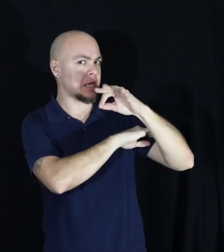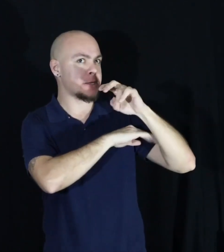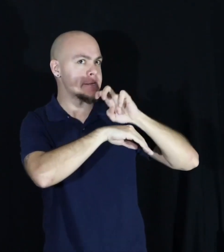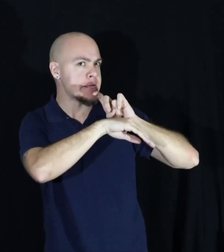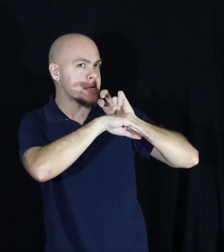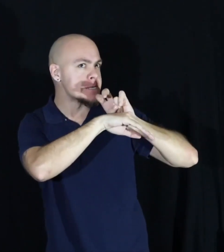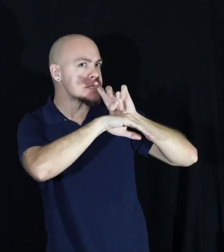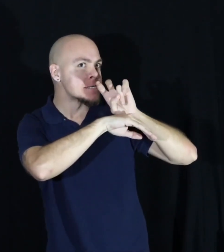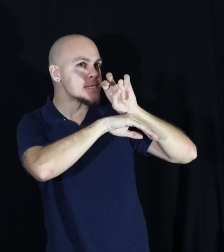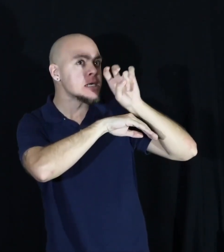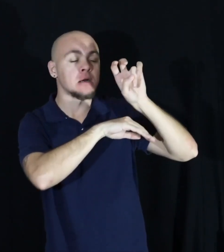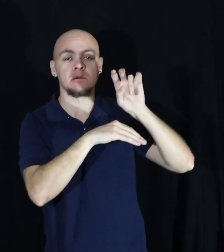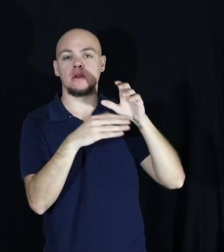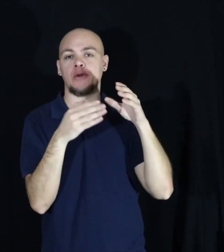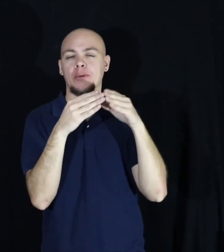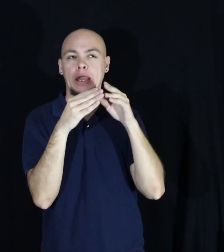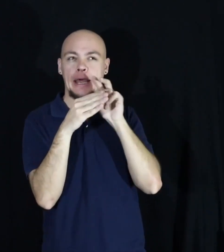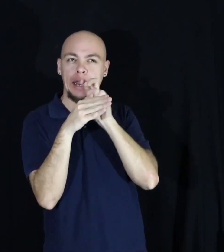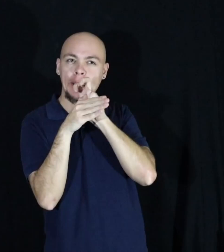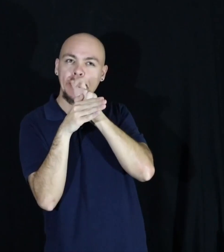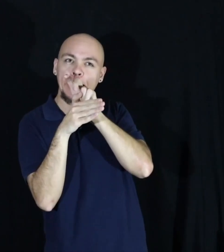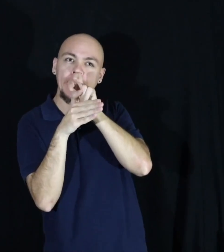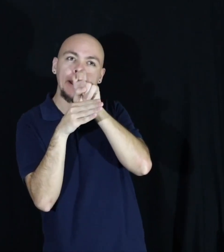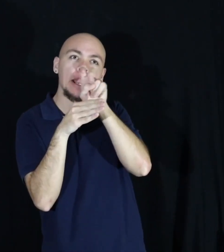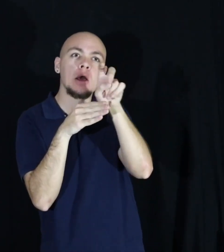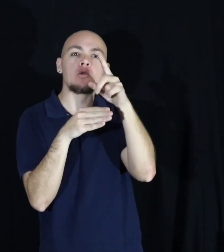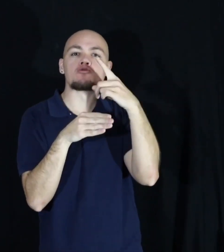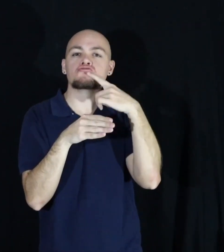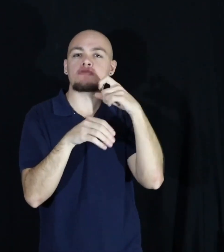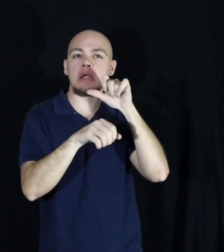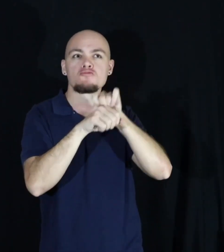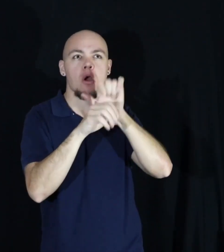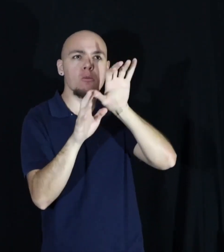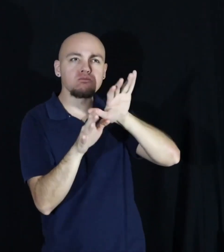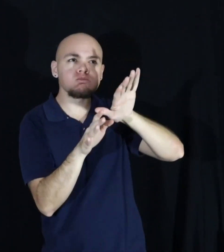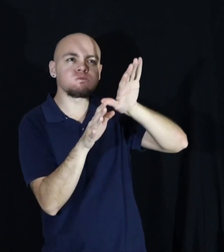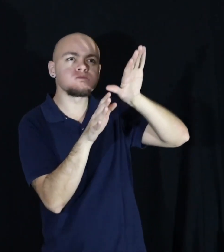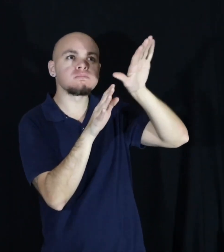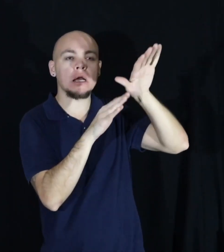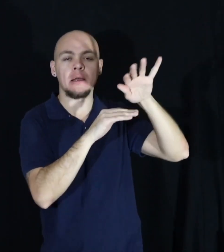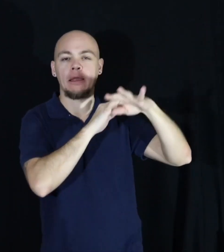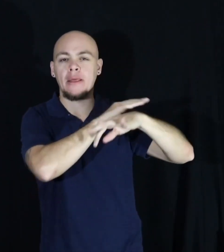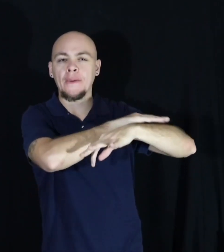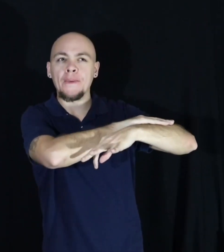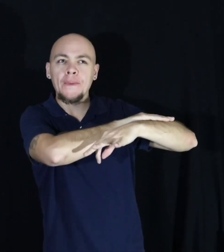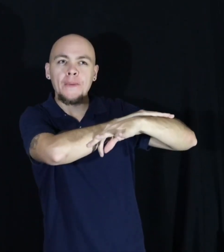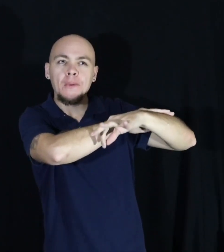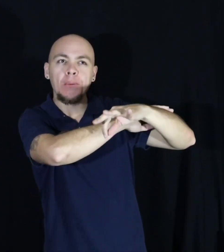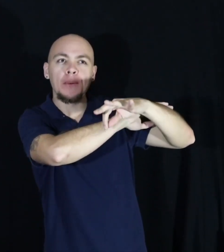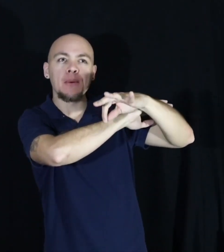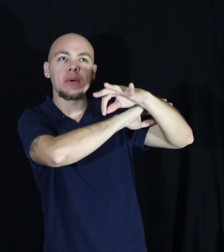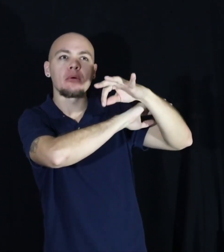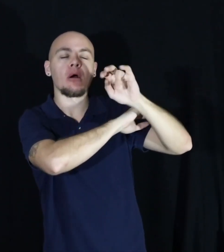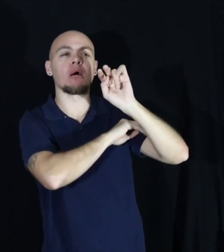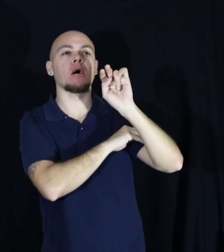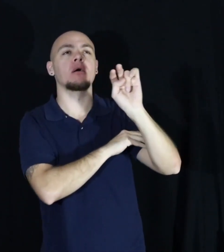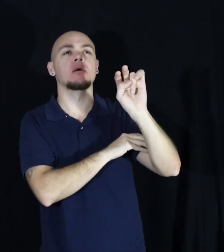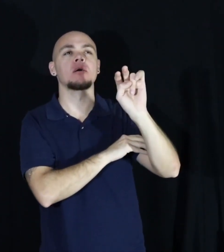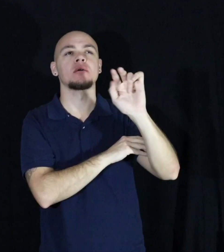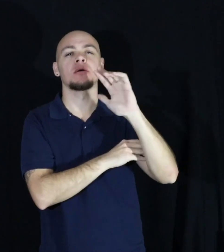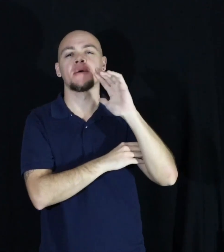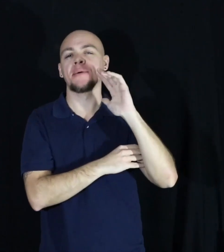the final corner around a wall of red stone, the sun peeked over the LaSalles and reflected